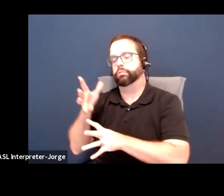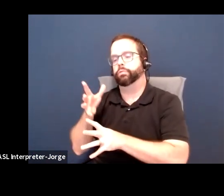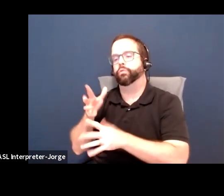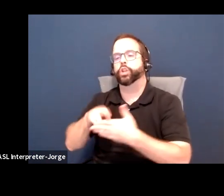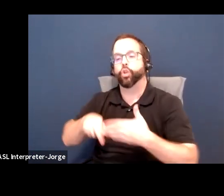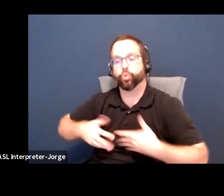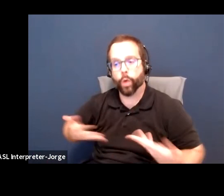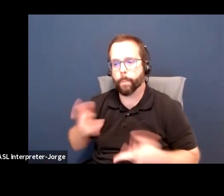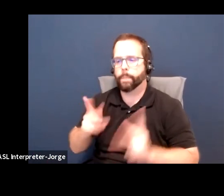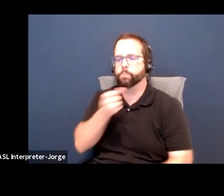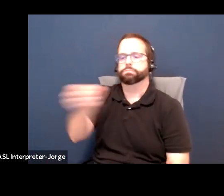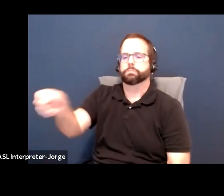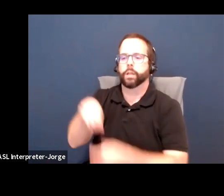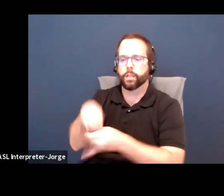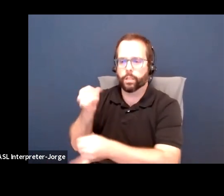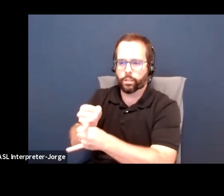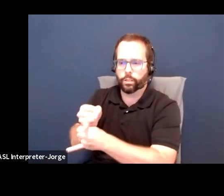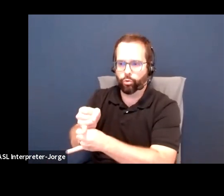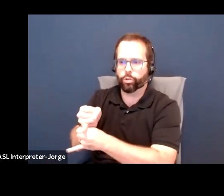emergency situations.